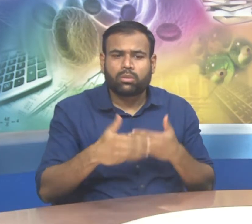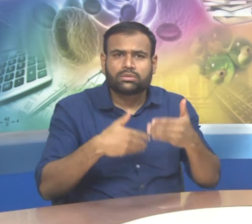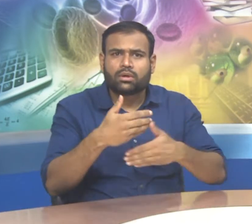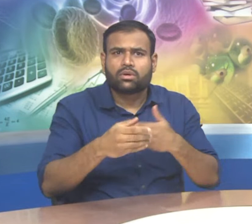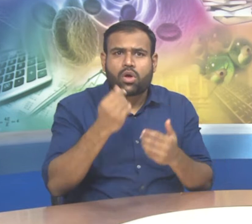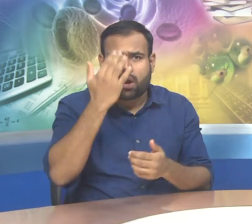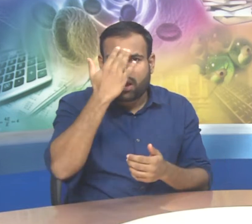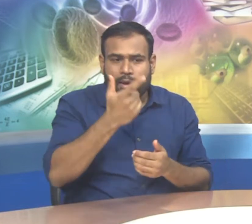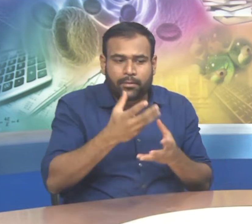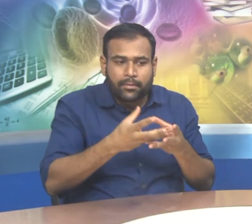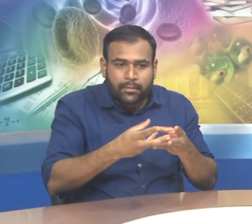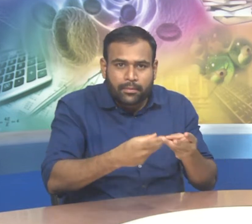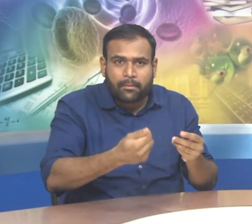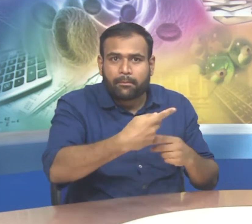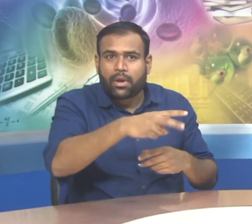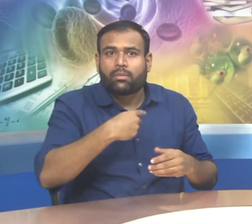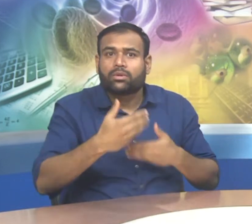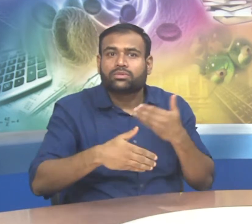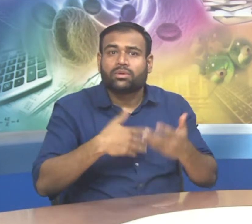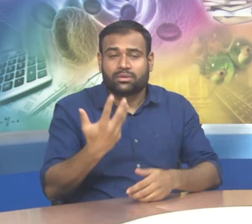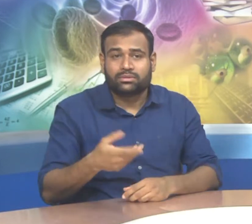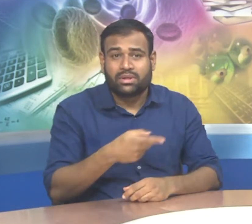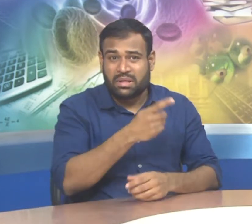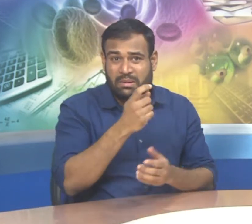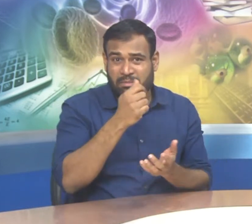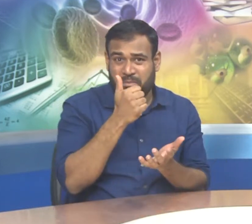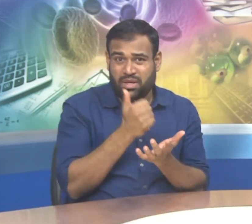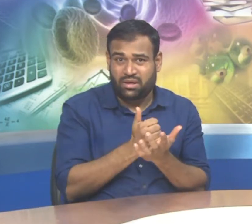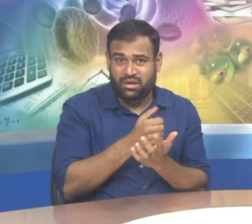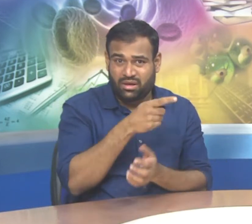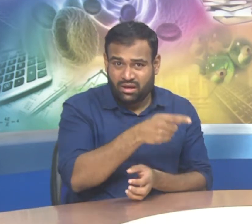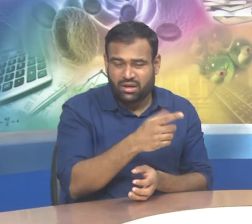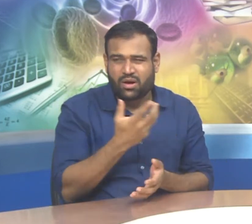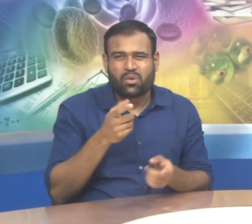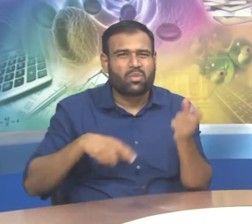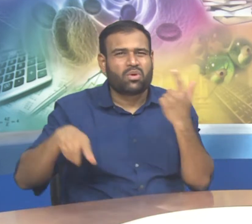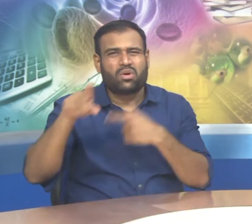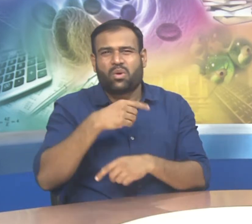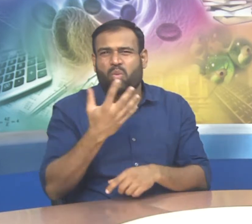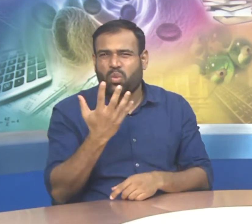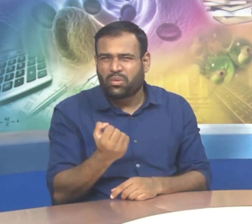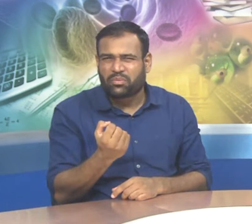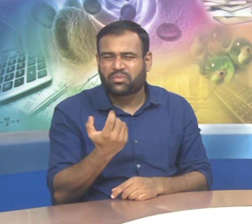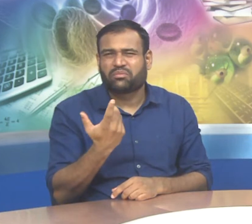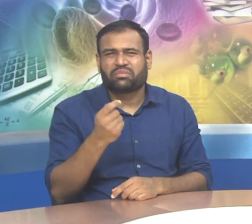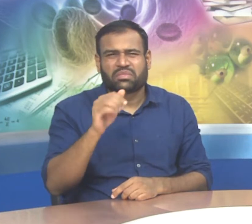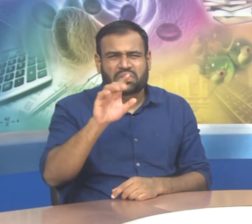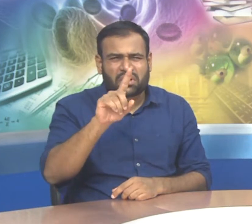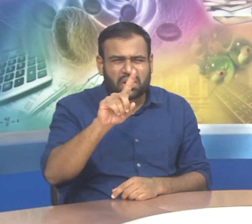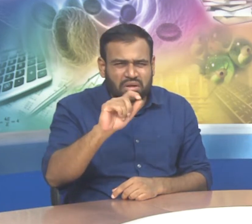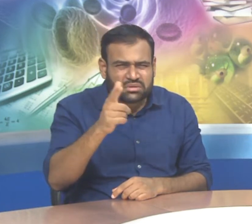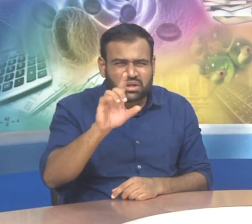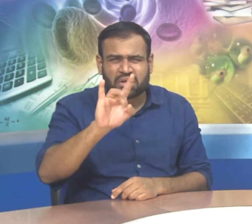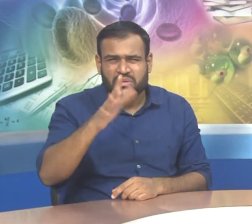or anything which we had given as a security. The fourth point explains